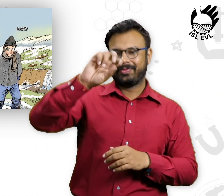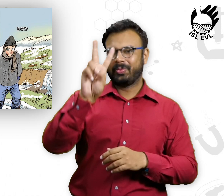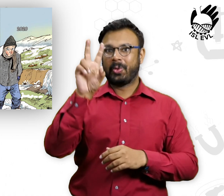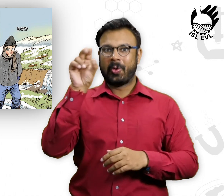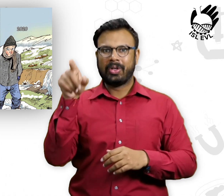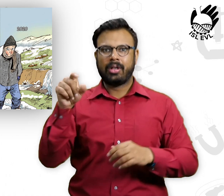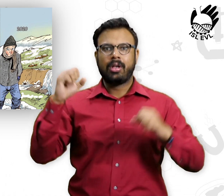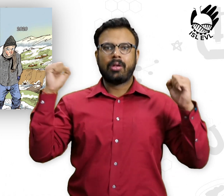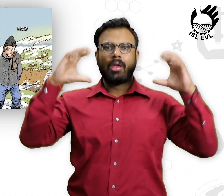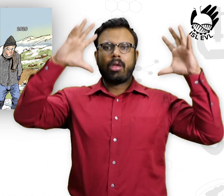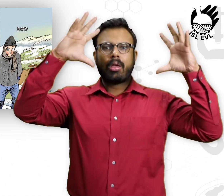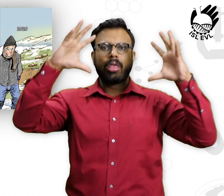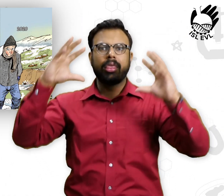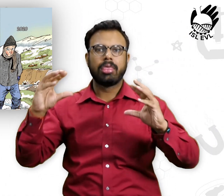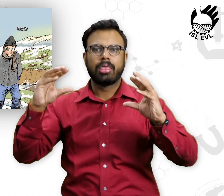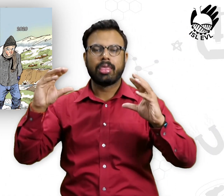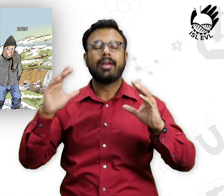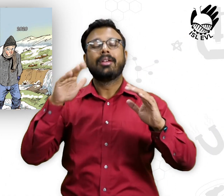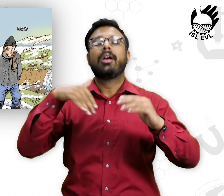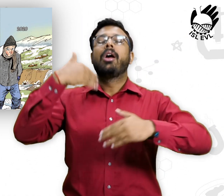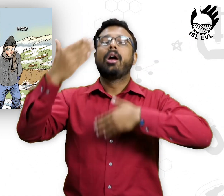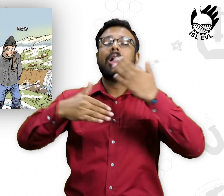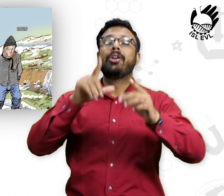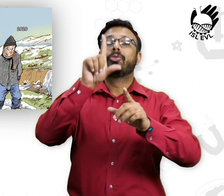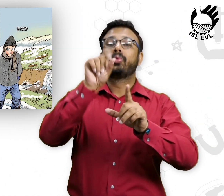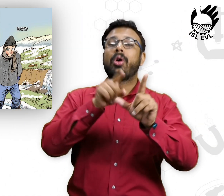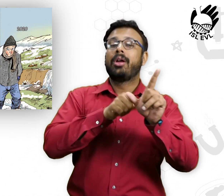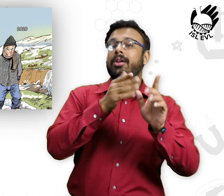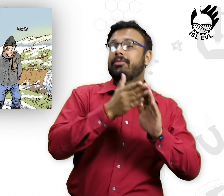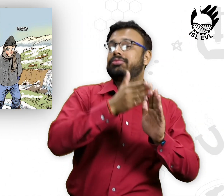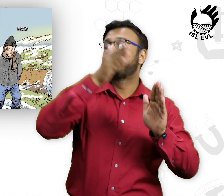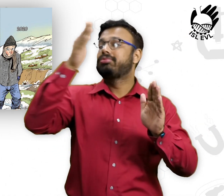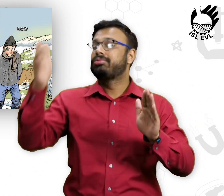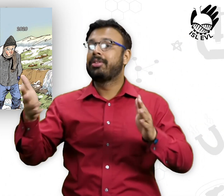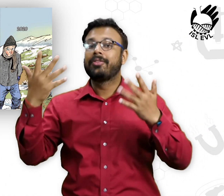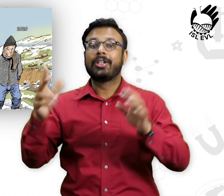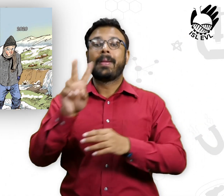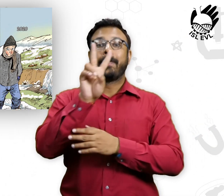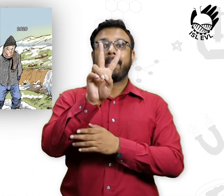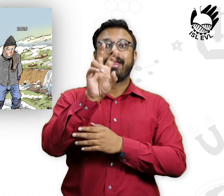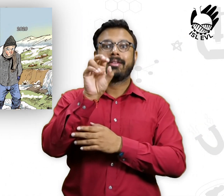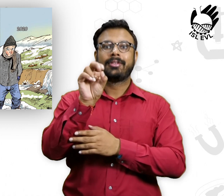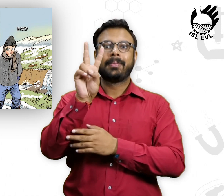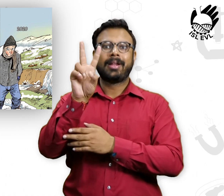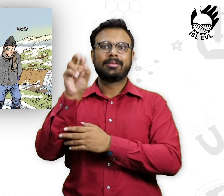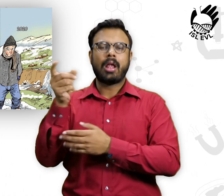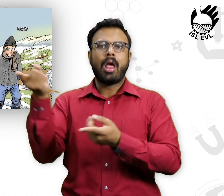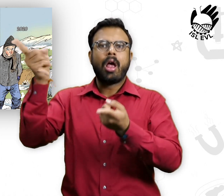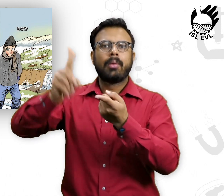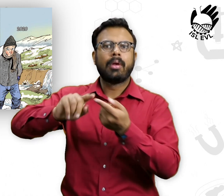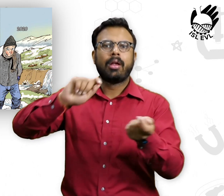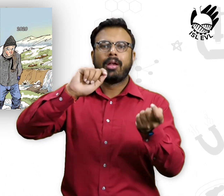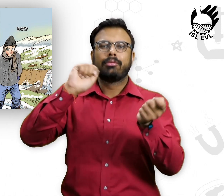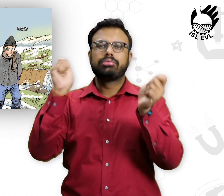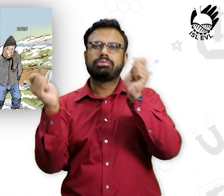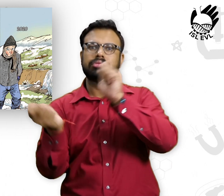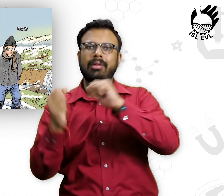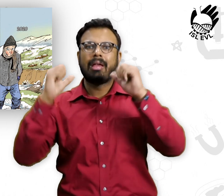compare weather patterns and how there are more warmer days now as compared to 1820.